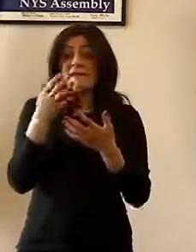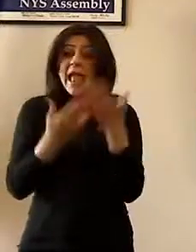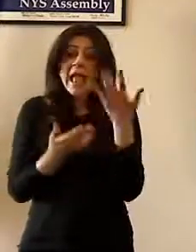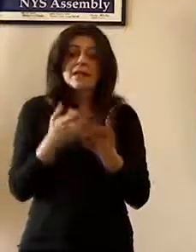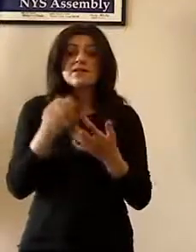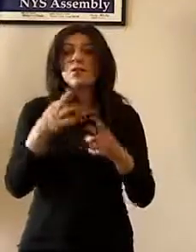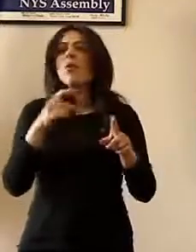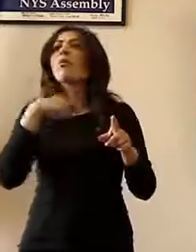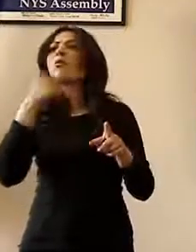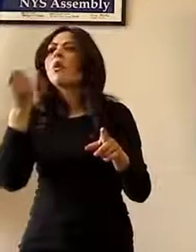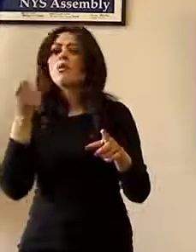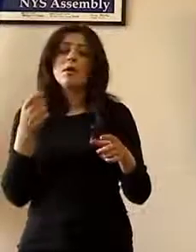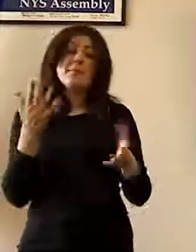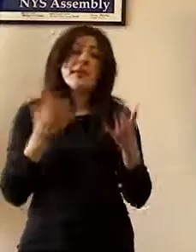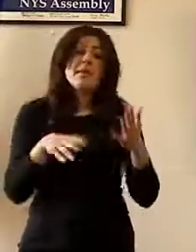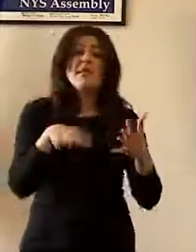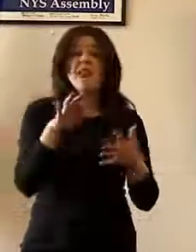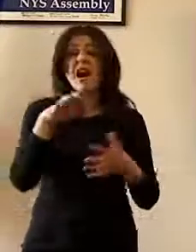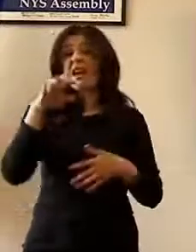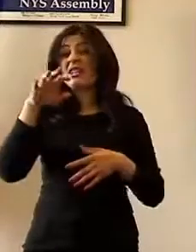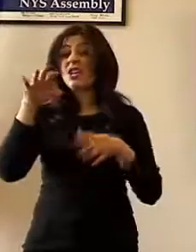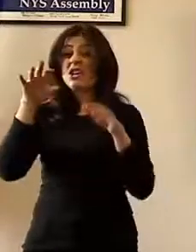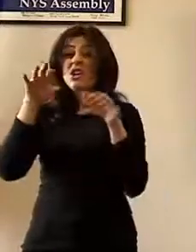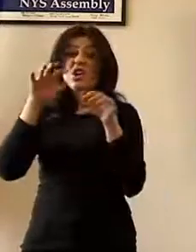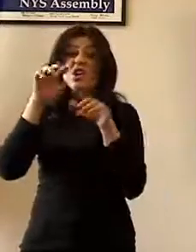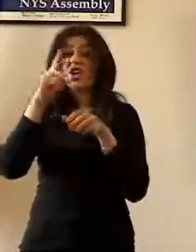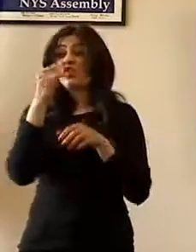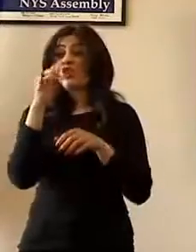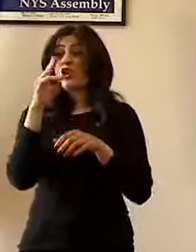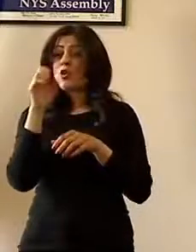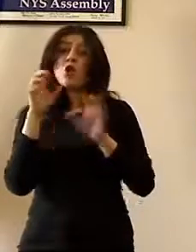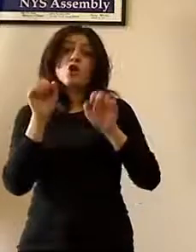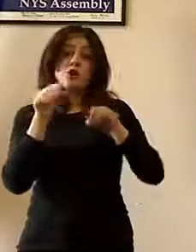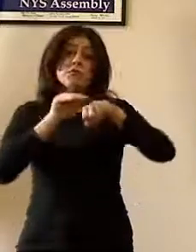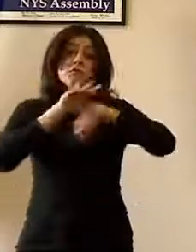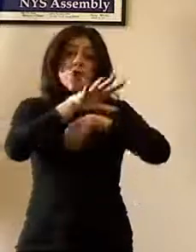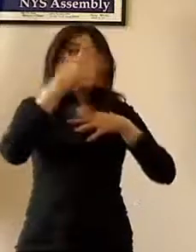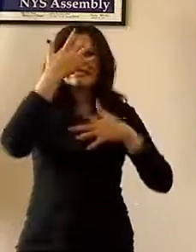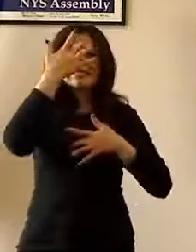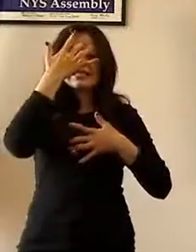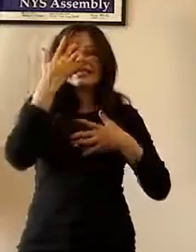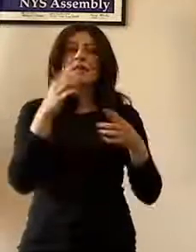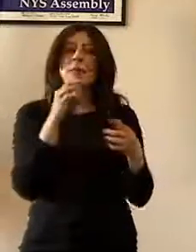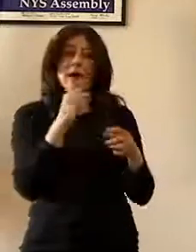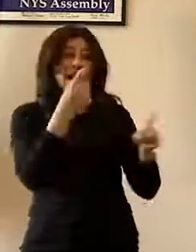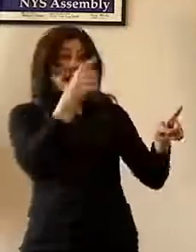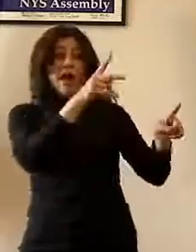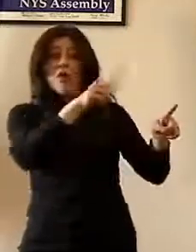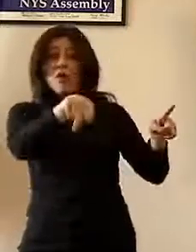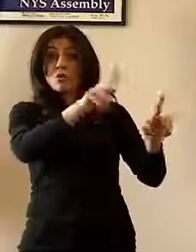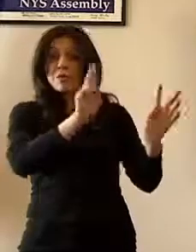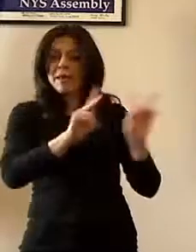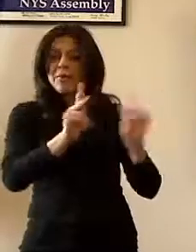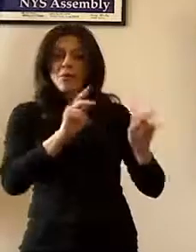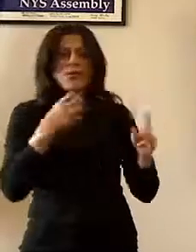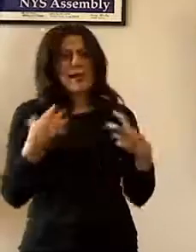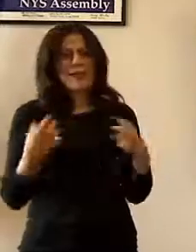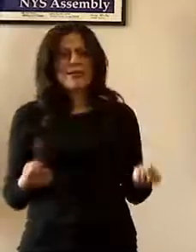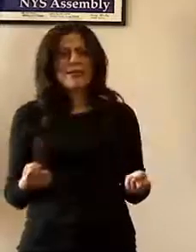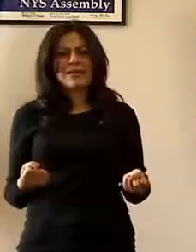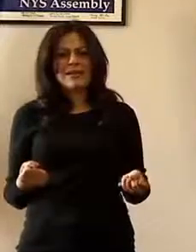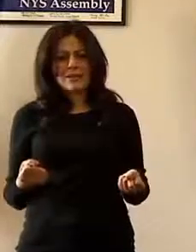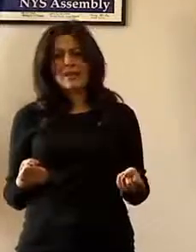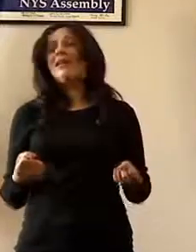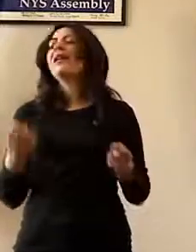throat, we could find pathogens that typically cause disease, but they're perfectly fine. And so the short answer